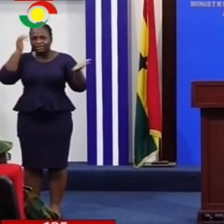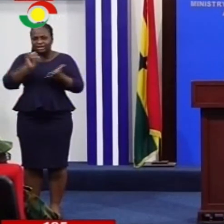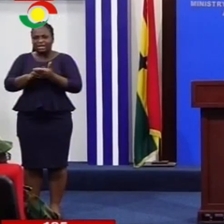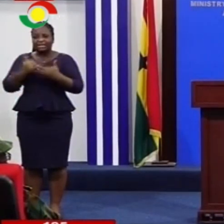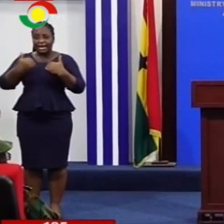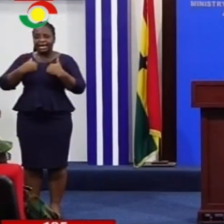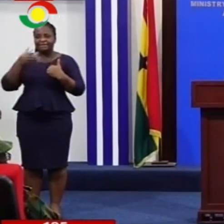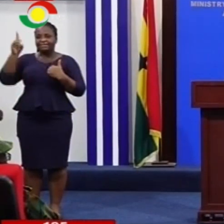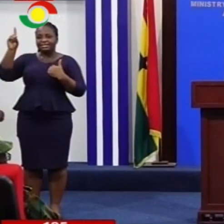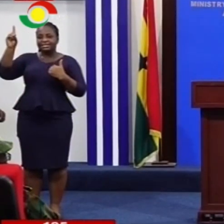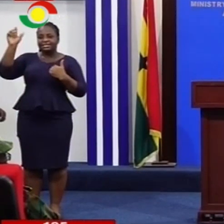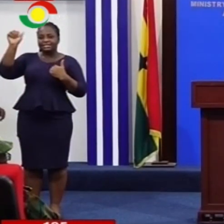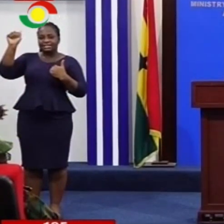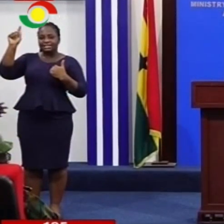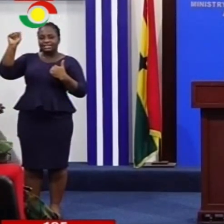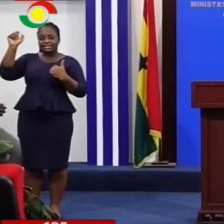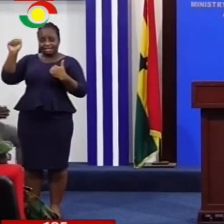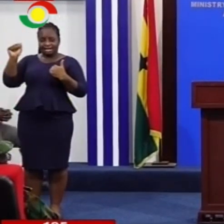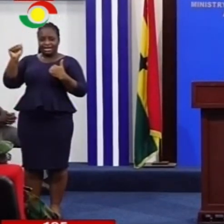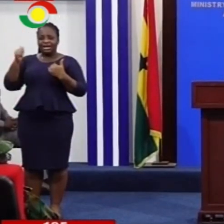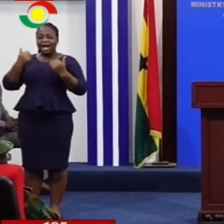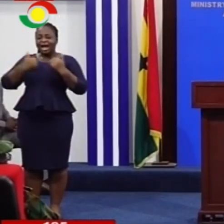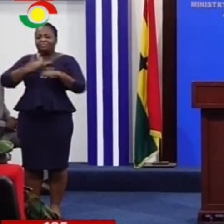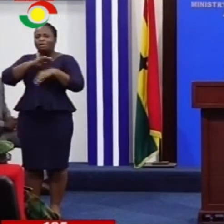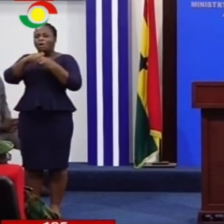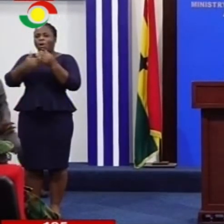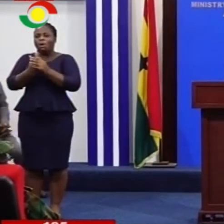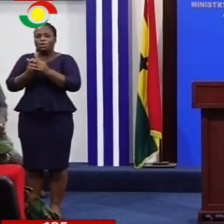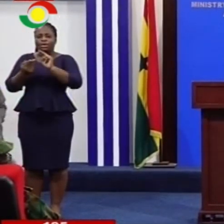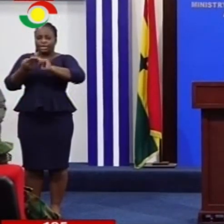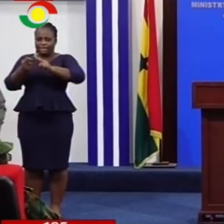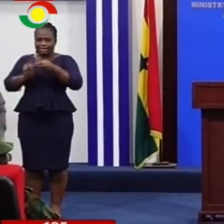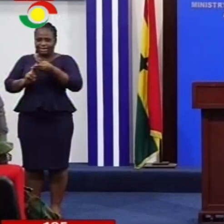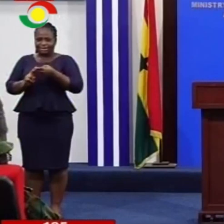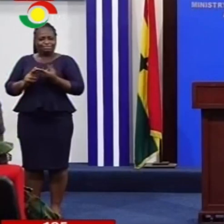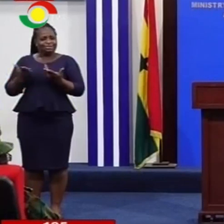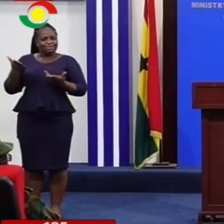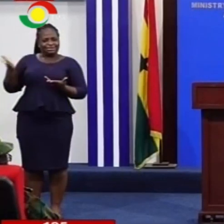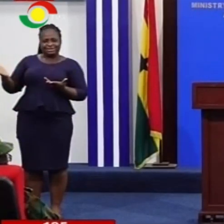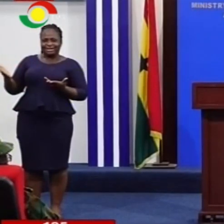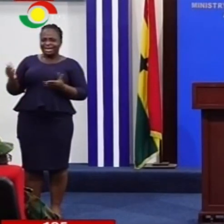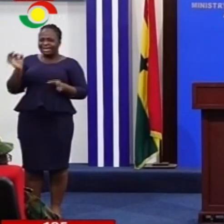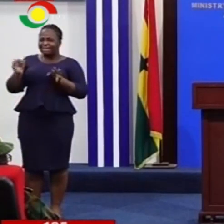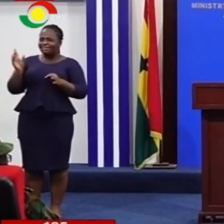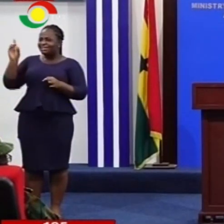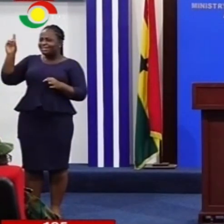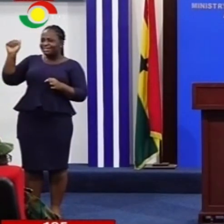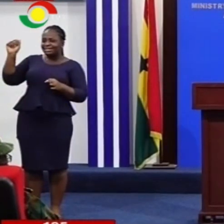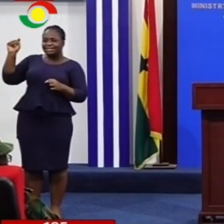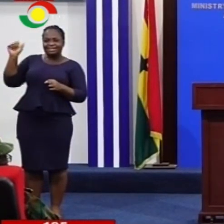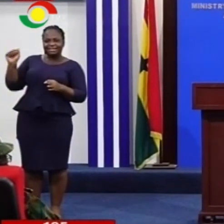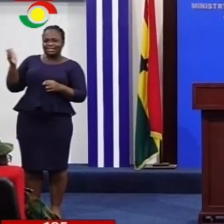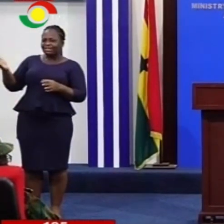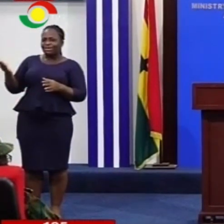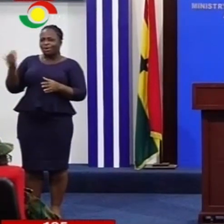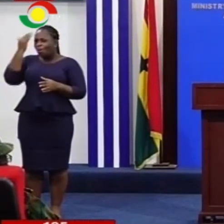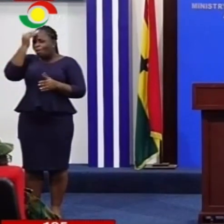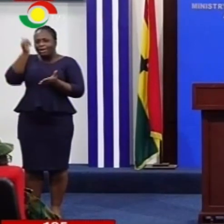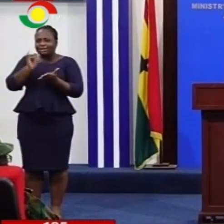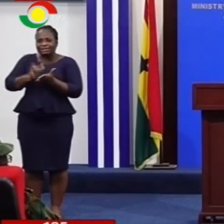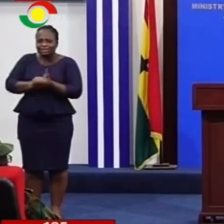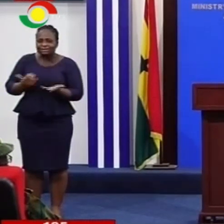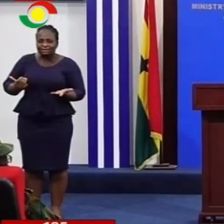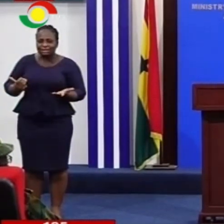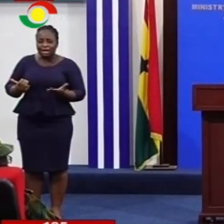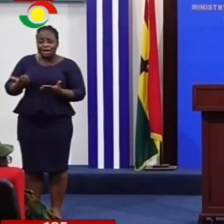or why or more sound confining in our door. Now, sir, did turn in why I didn't in a man abasa. I feel before and son and carbino